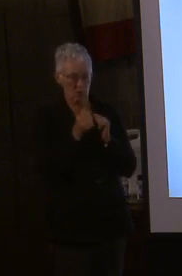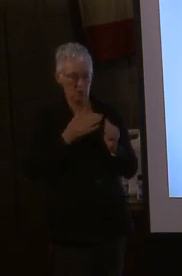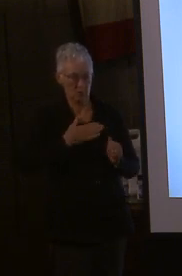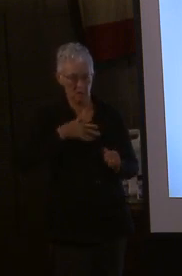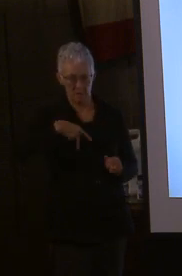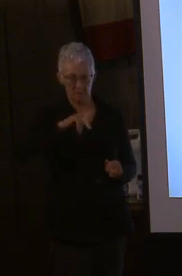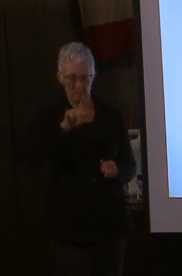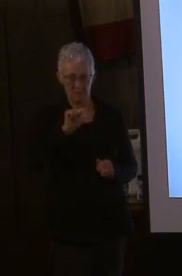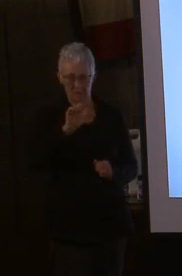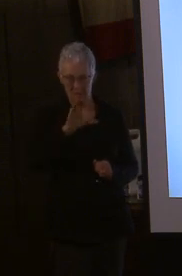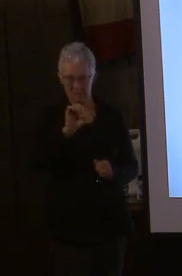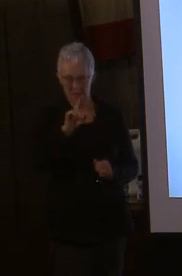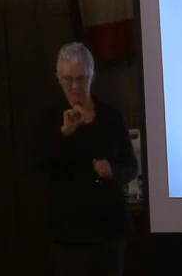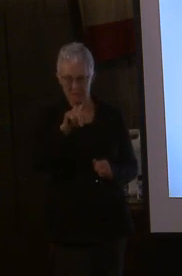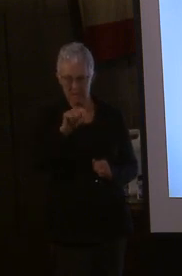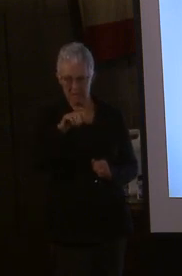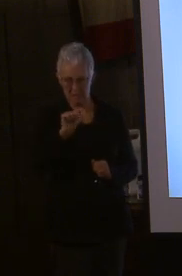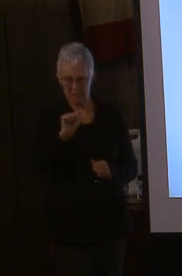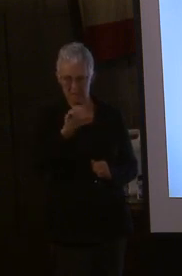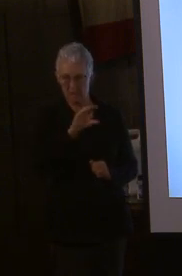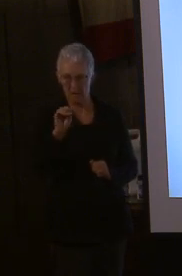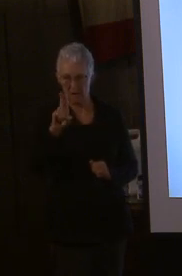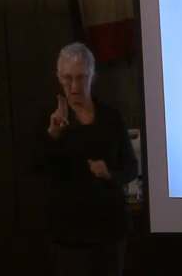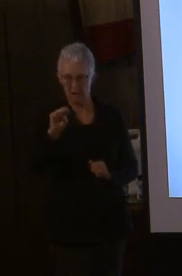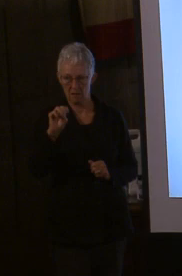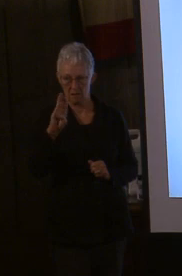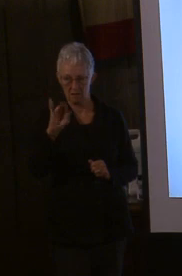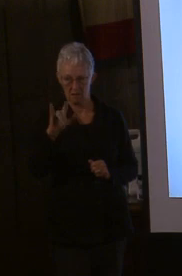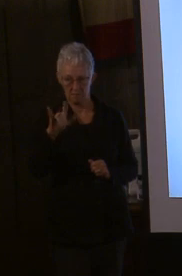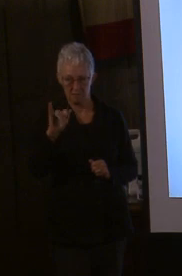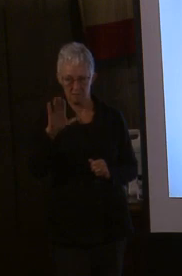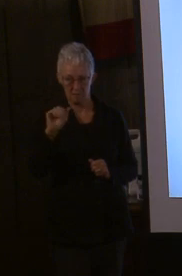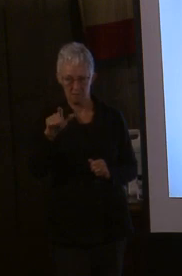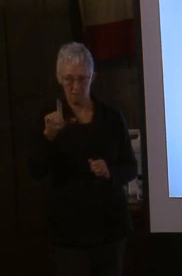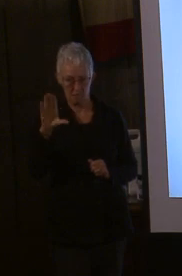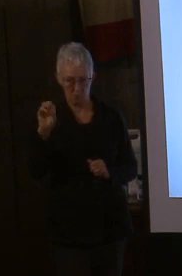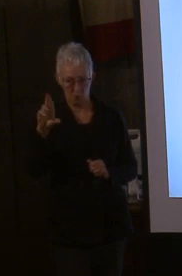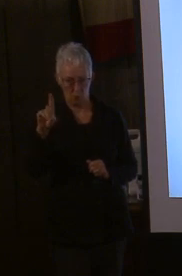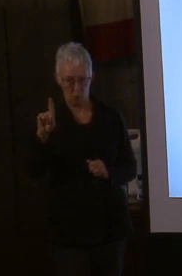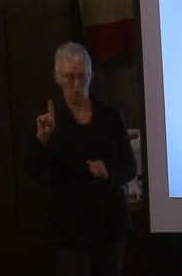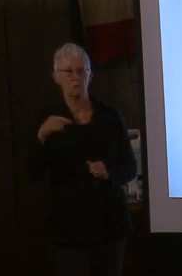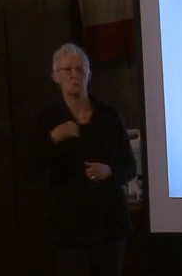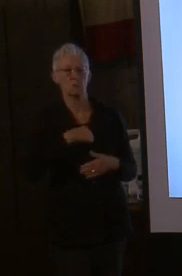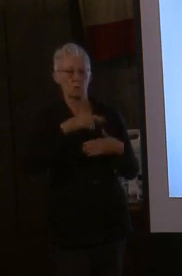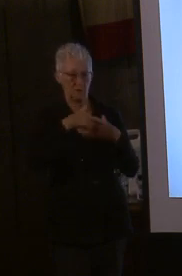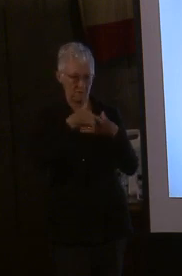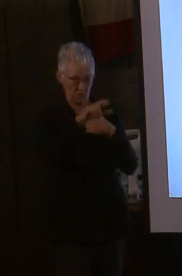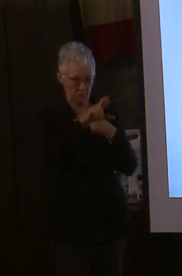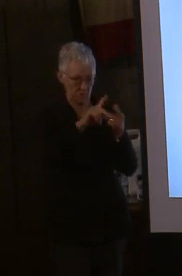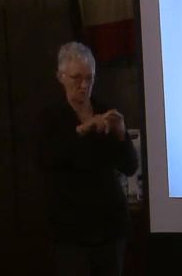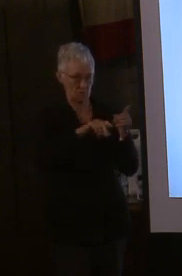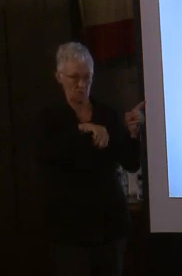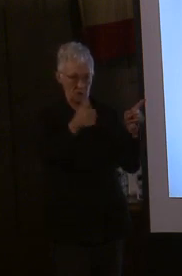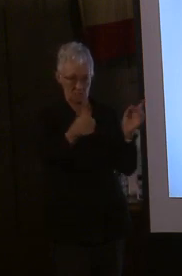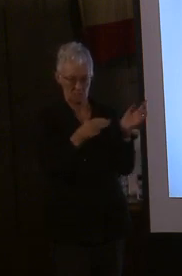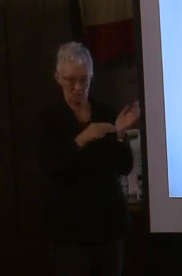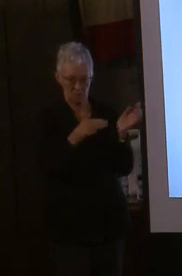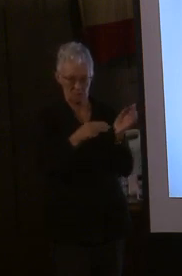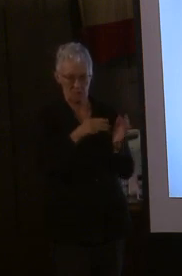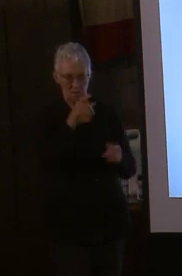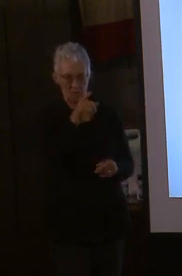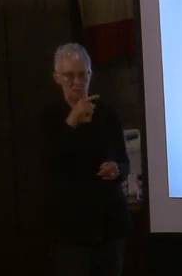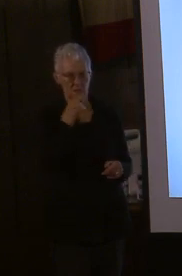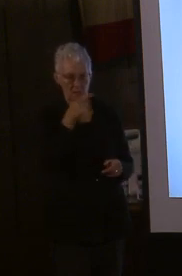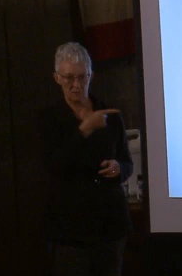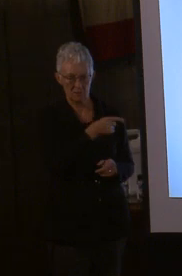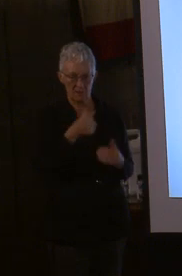cord. Because of this, we were referred to a high-risk doctor. This doctor went on to confirm and diagnose me with